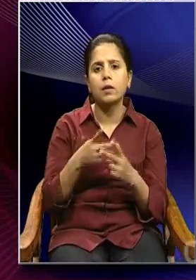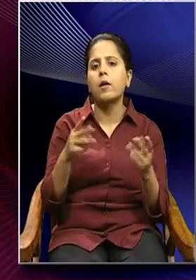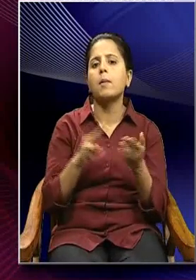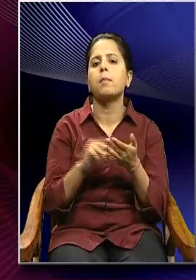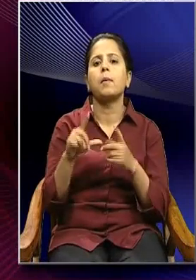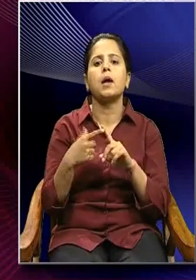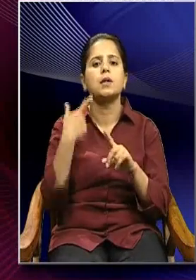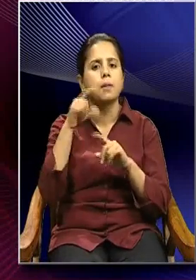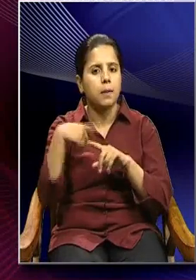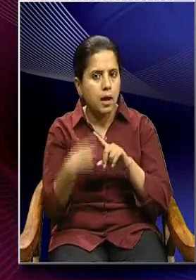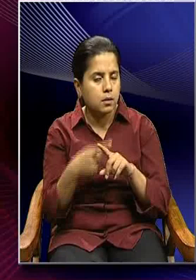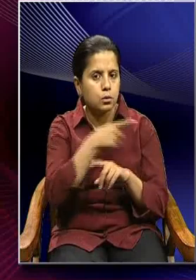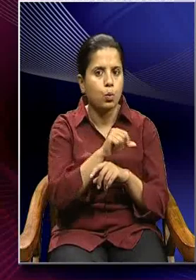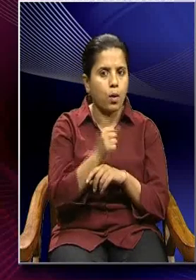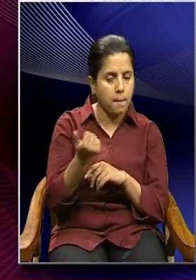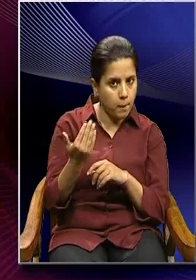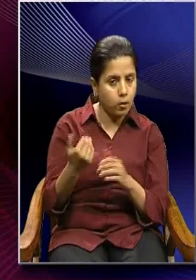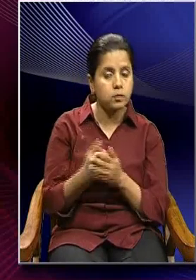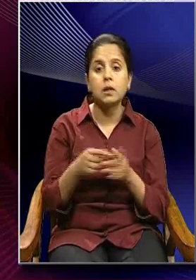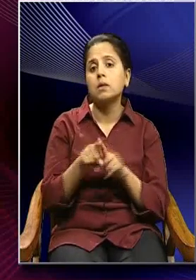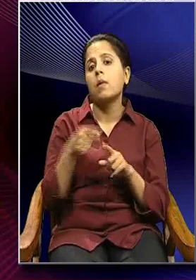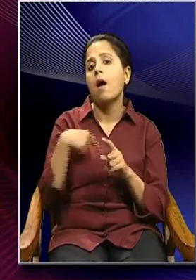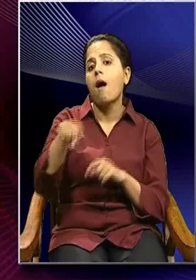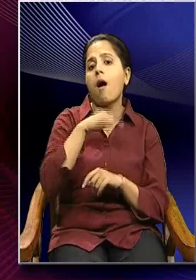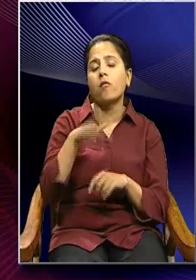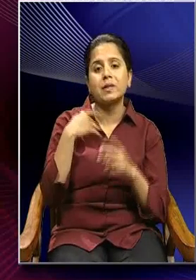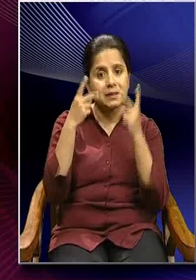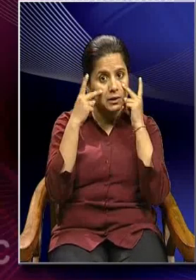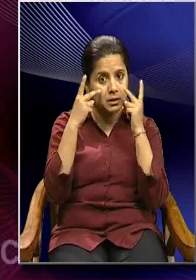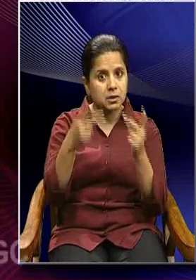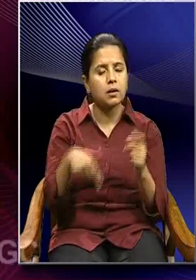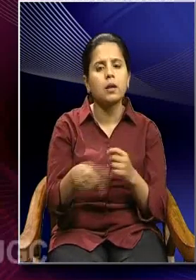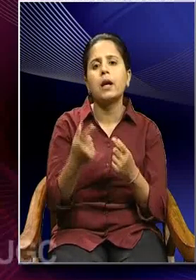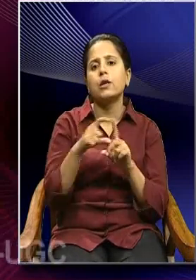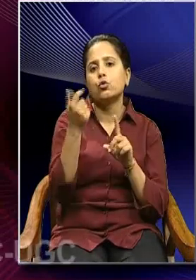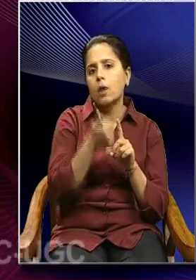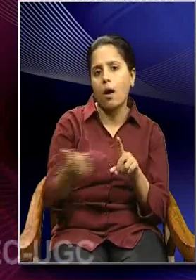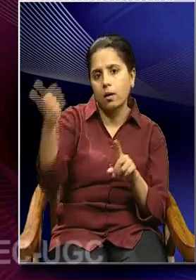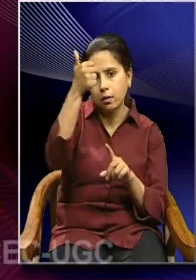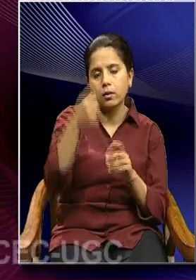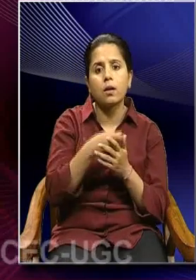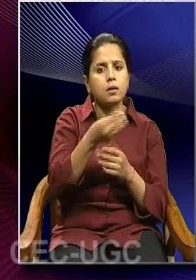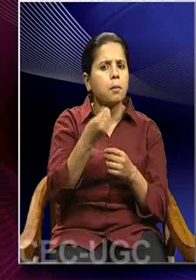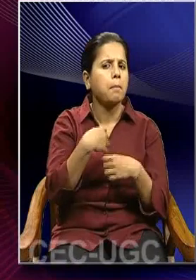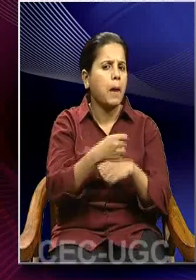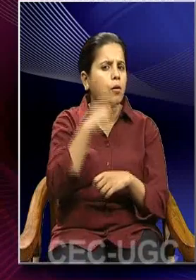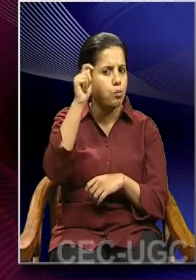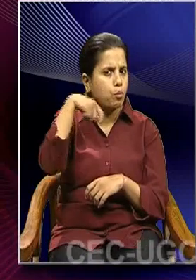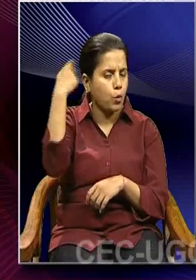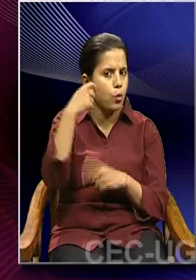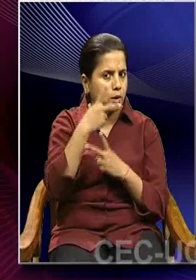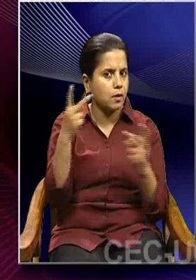multiplexes that way. Then we also see that some of the directors they made certain films which